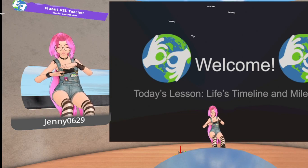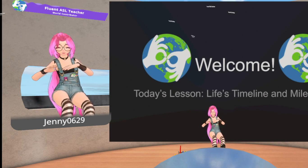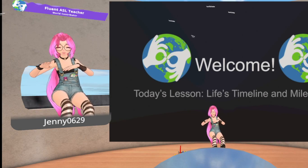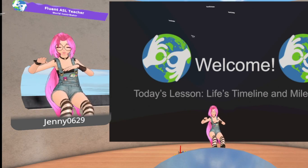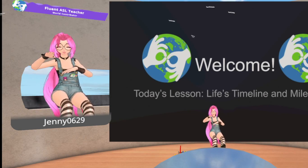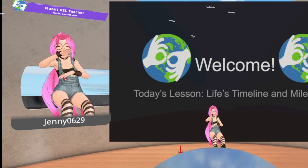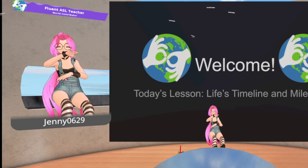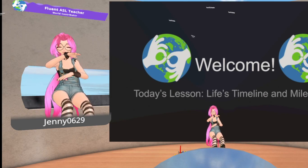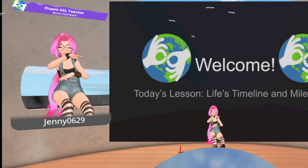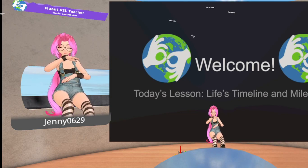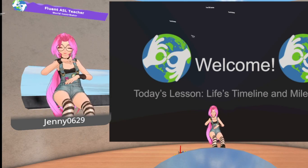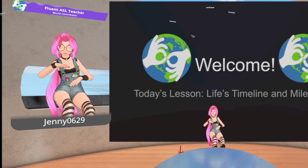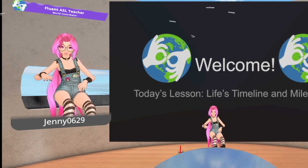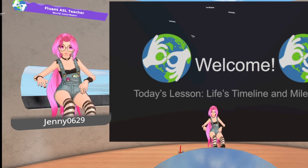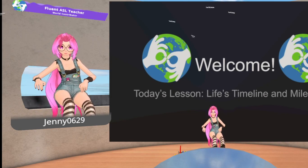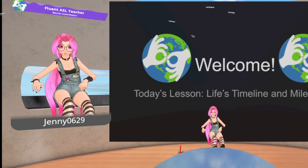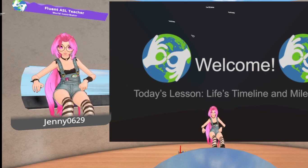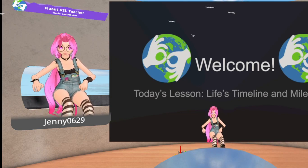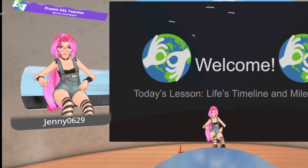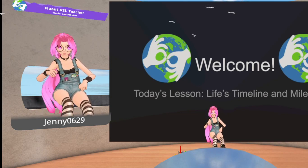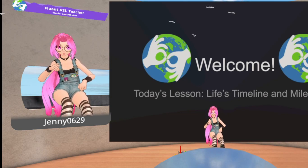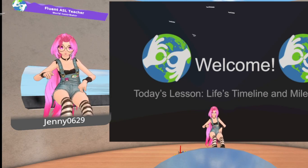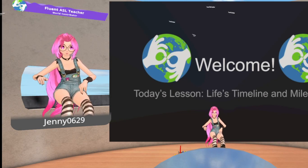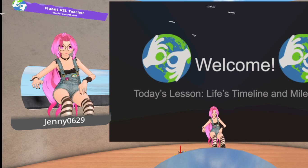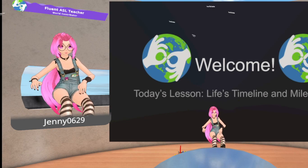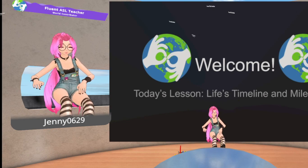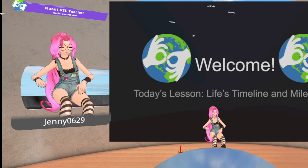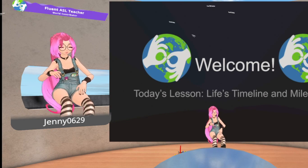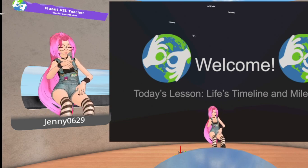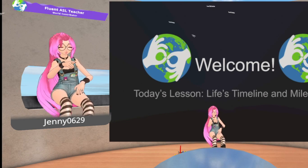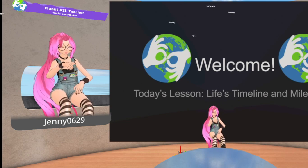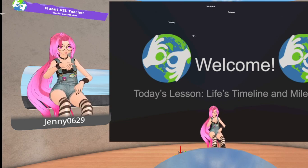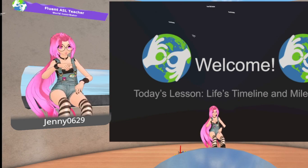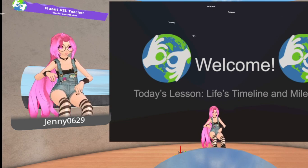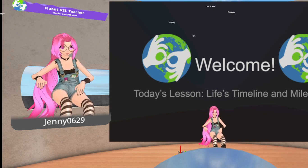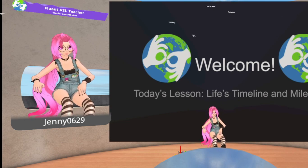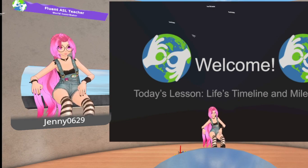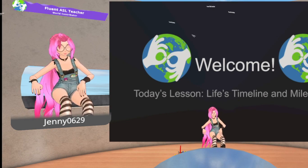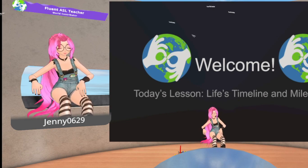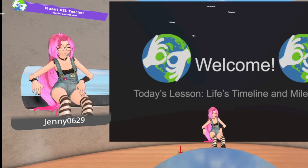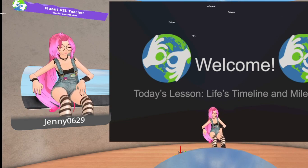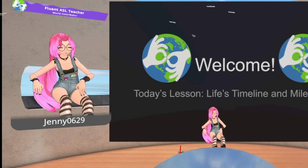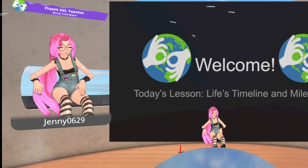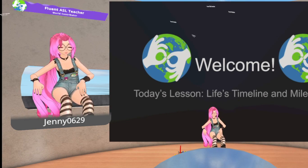assigned this is below and above, like that. But I won't say that's wrong. Demi?